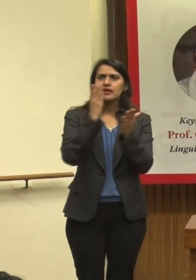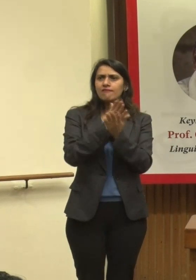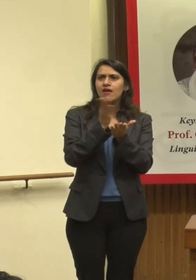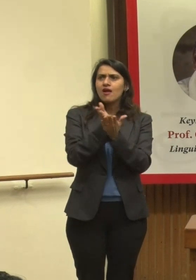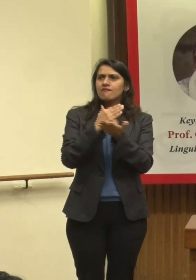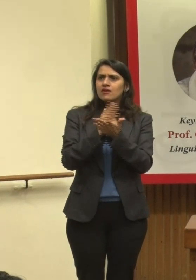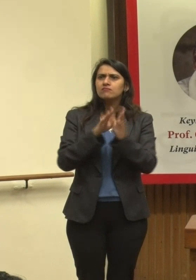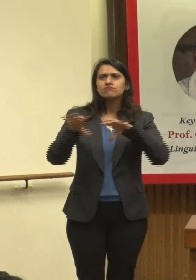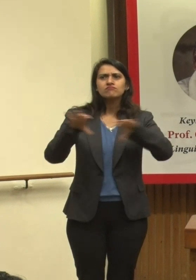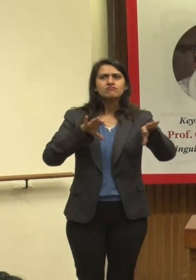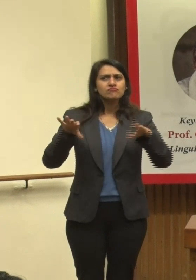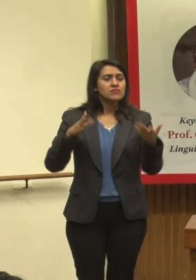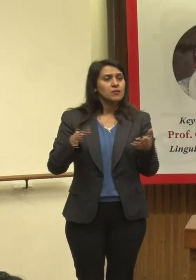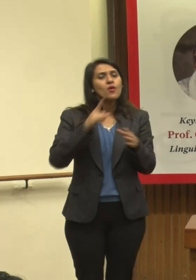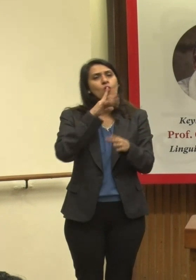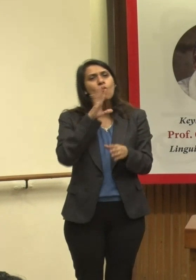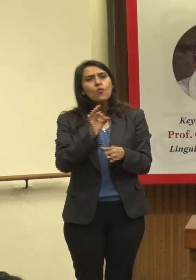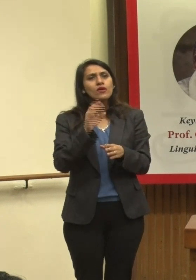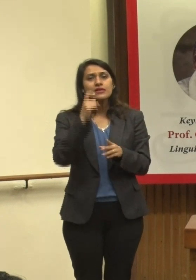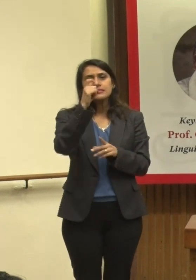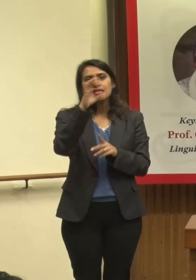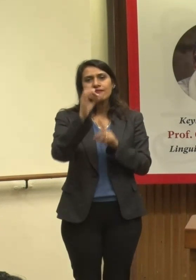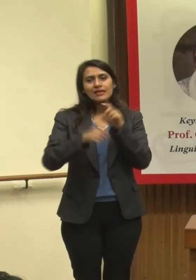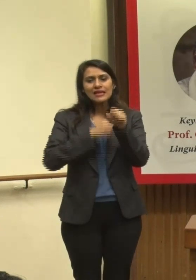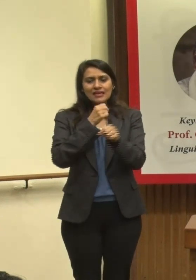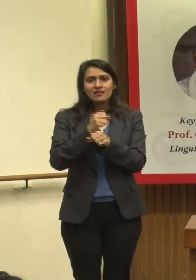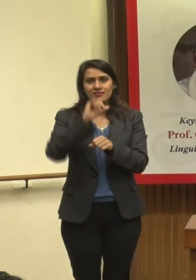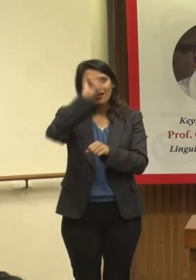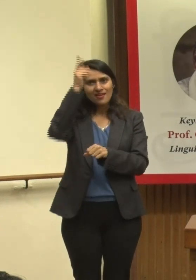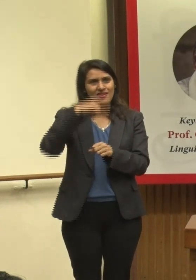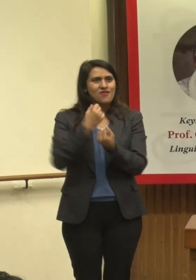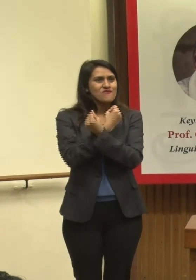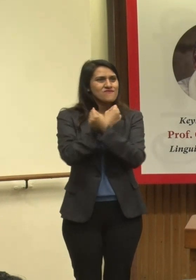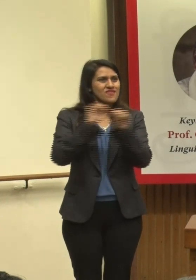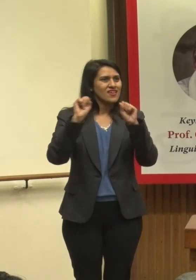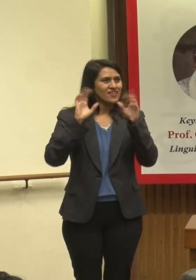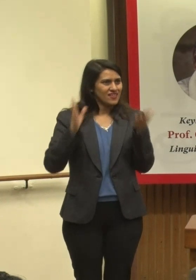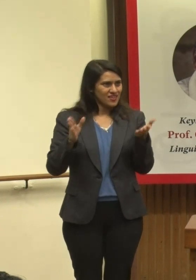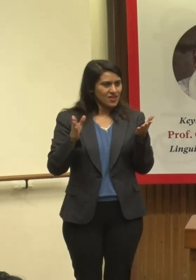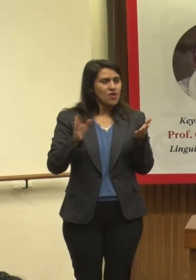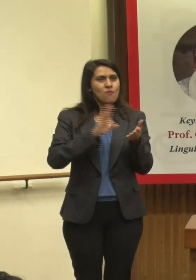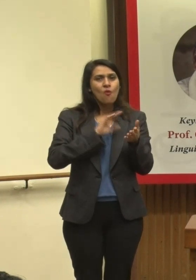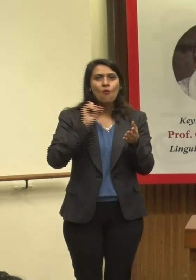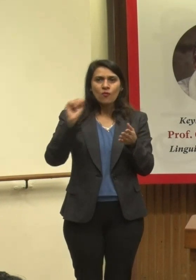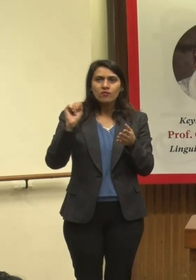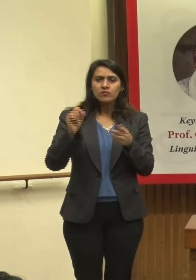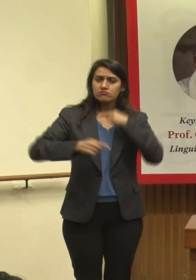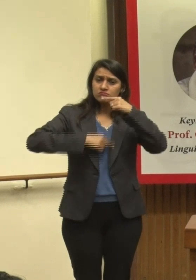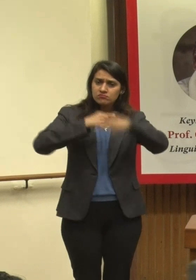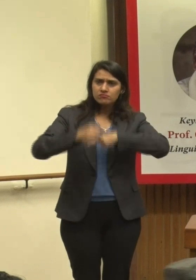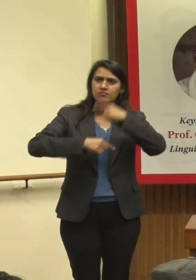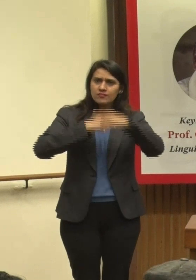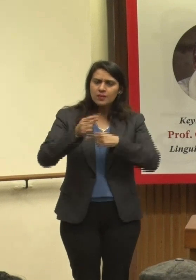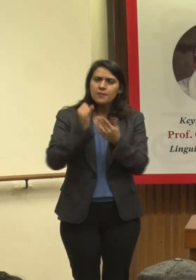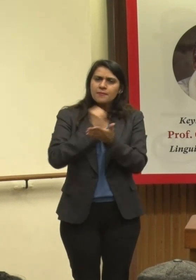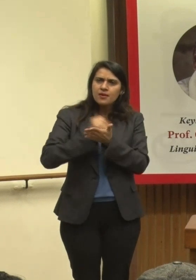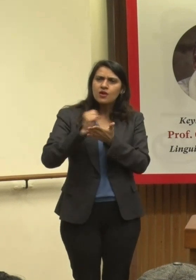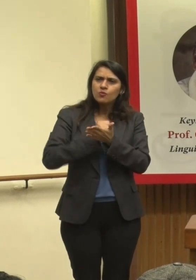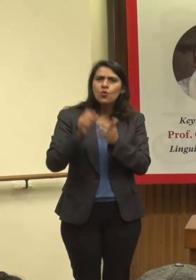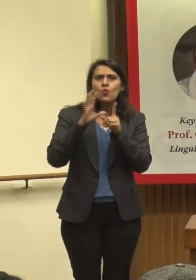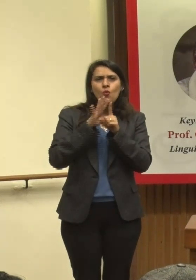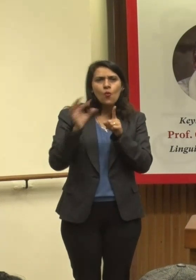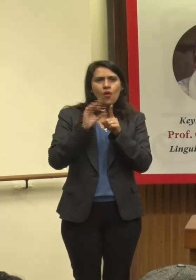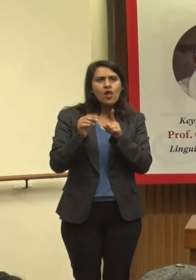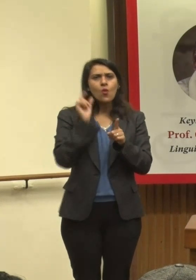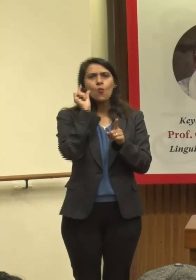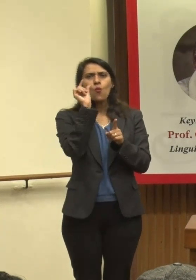the sad reality is that 70 years of independent India and governments across the board have continued this practice. We don't use